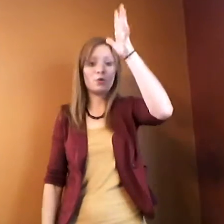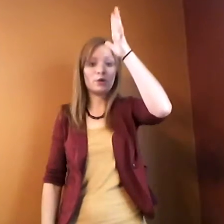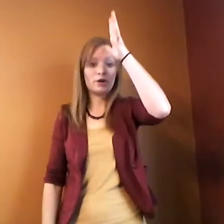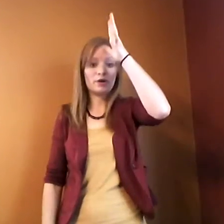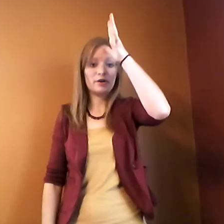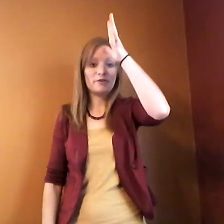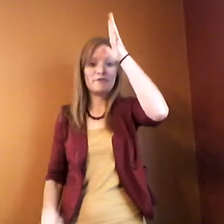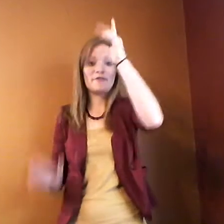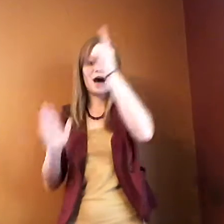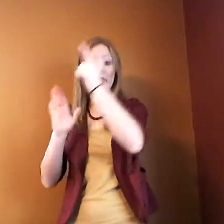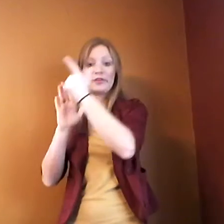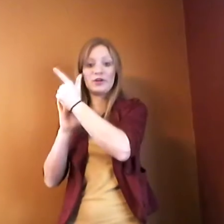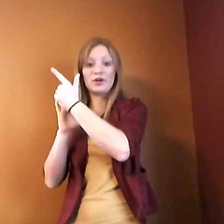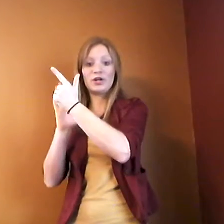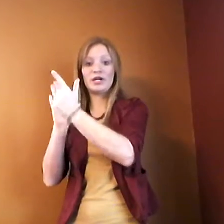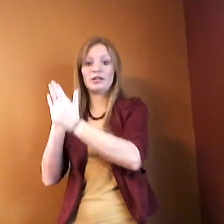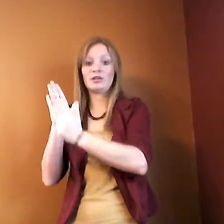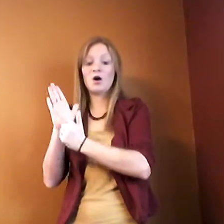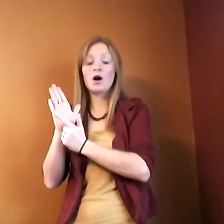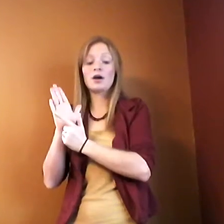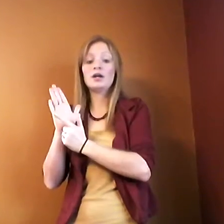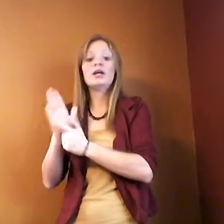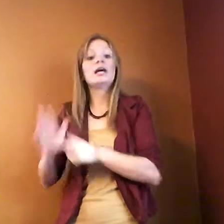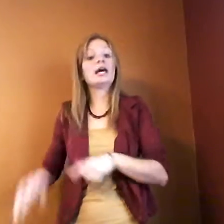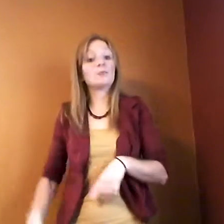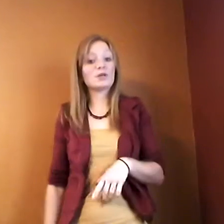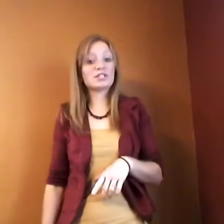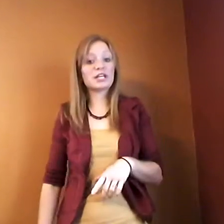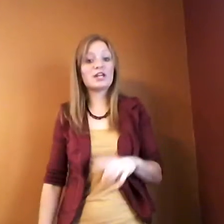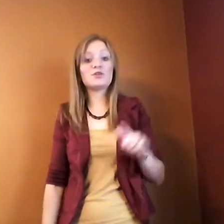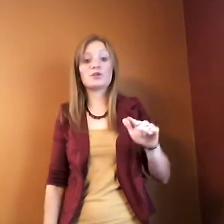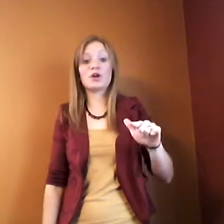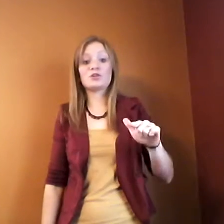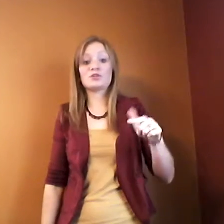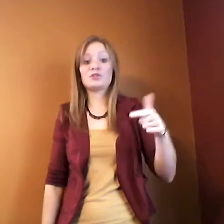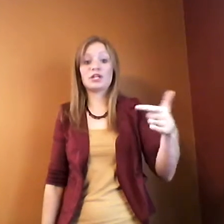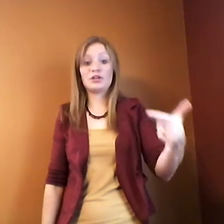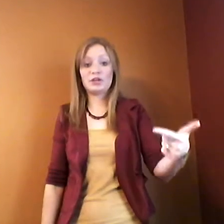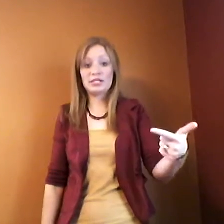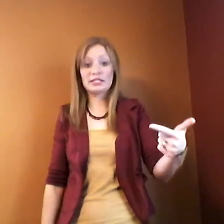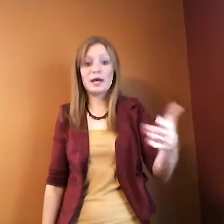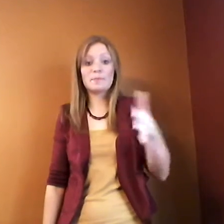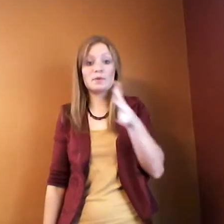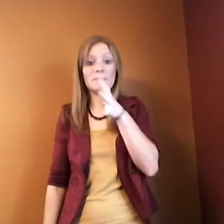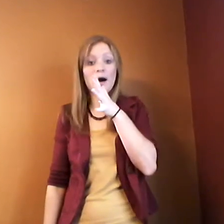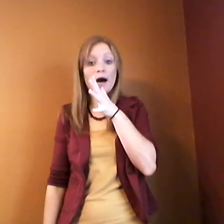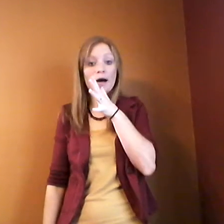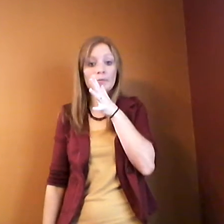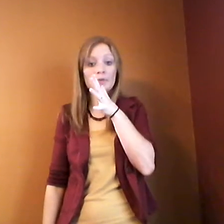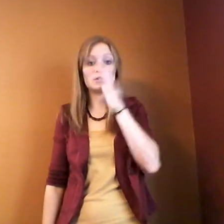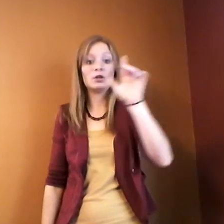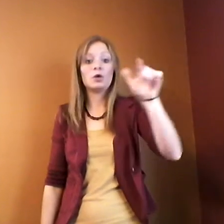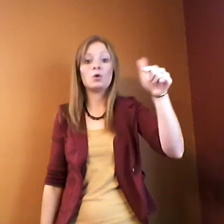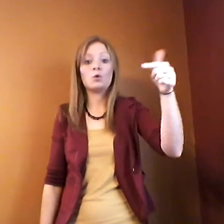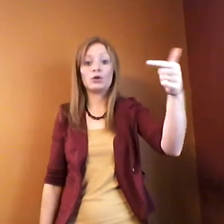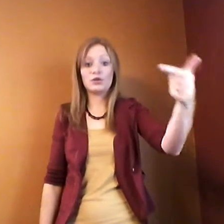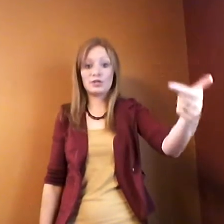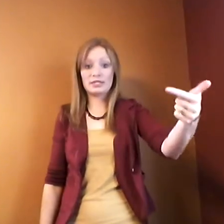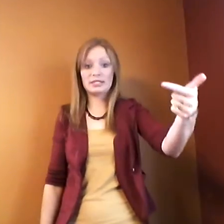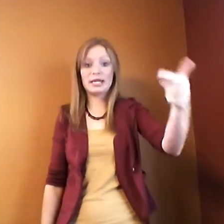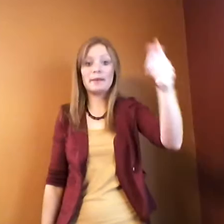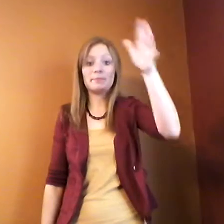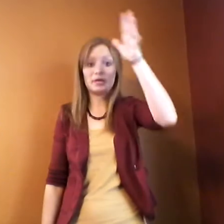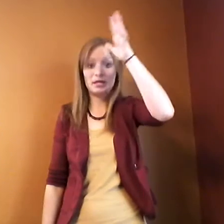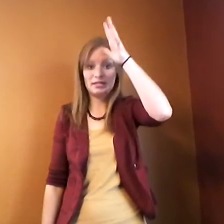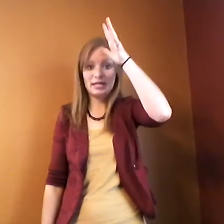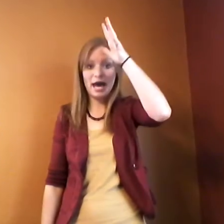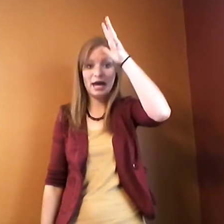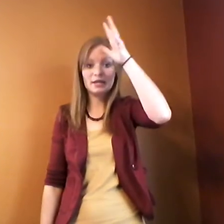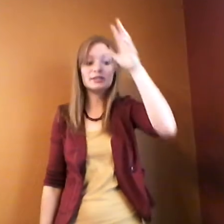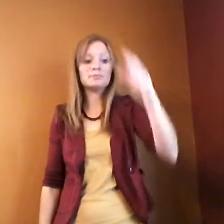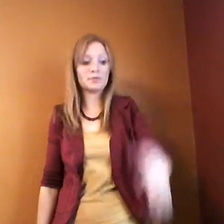or father-in-law. And once again, you could also say your stepmom or your stepdad,